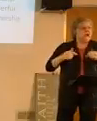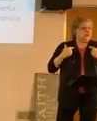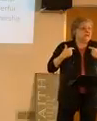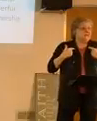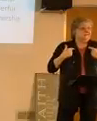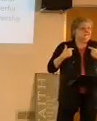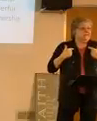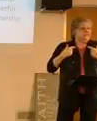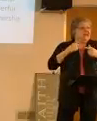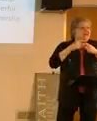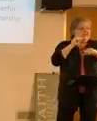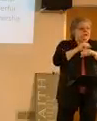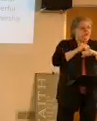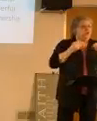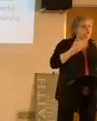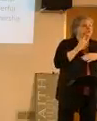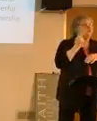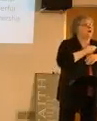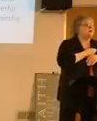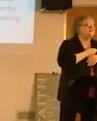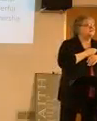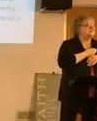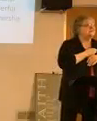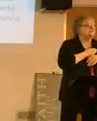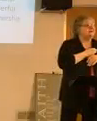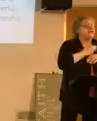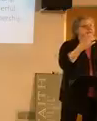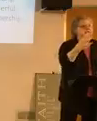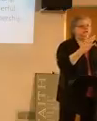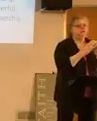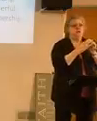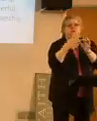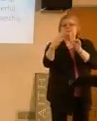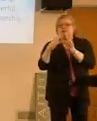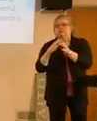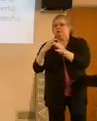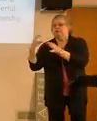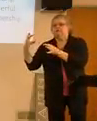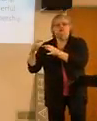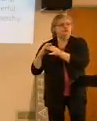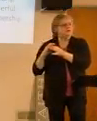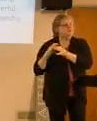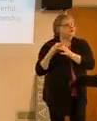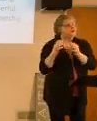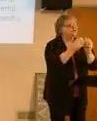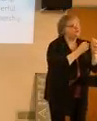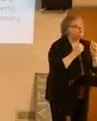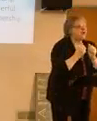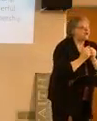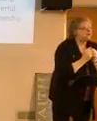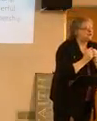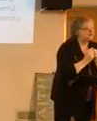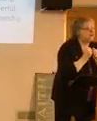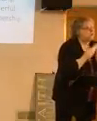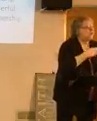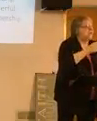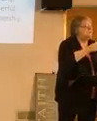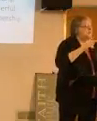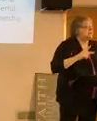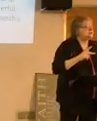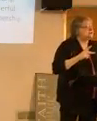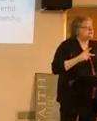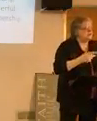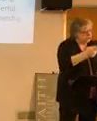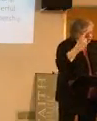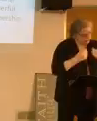as he works through us, he joins us together. And this is a wonderful privilege we have as a church to